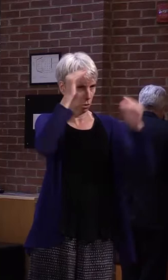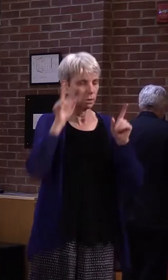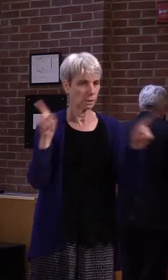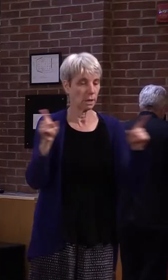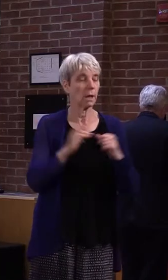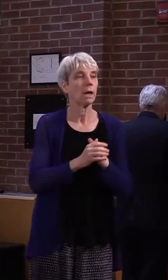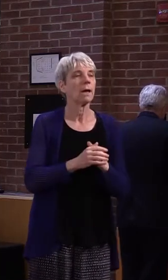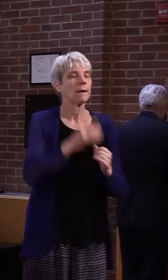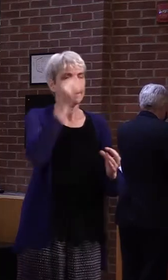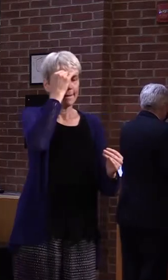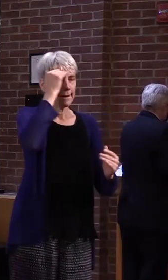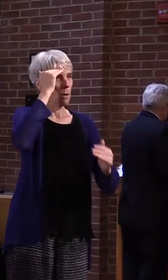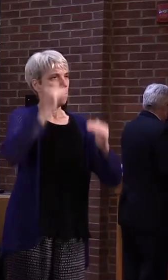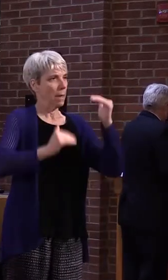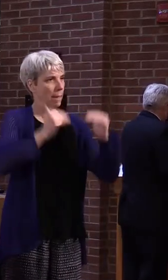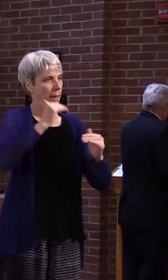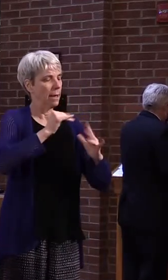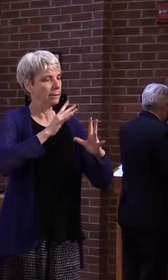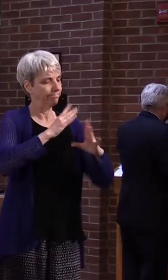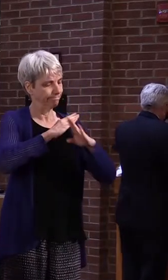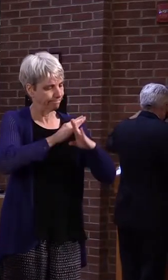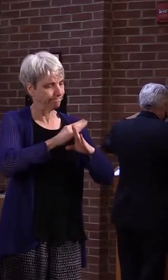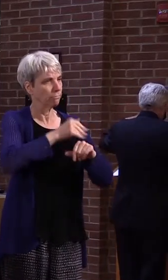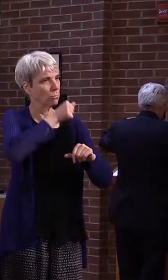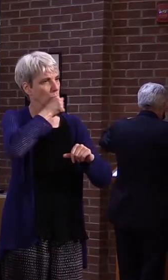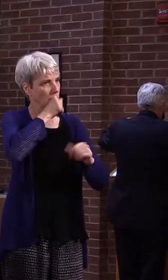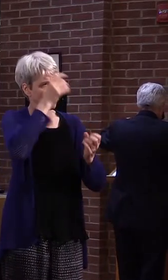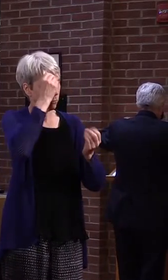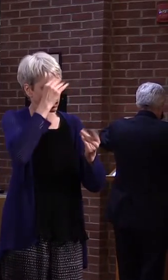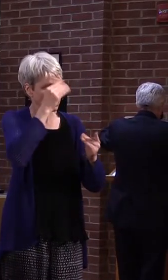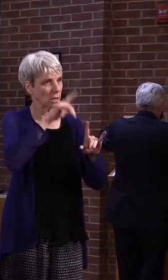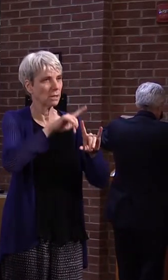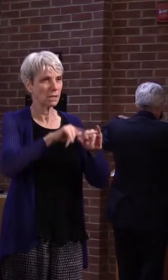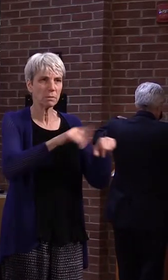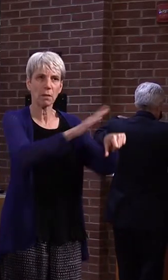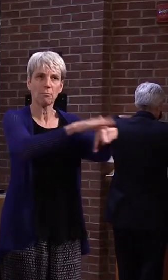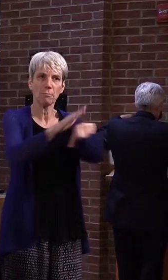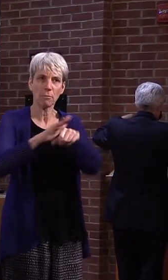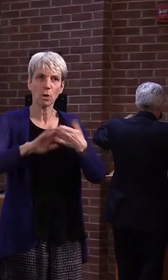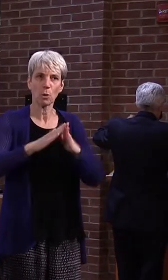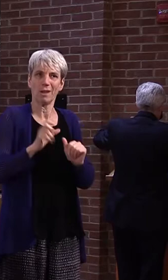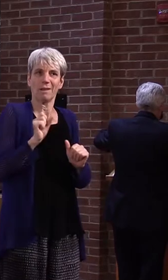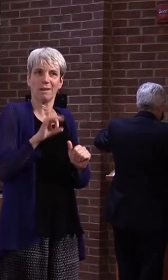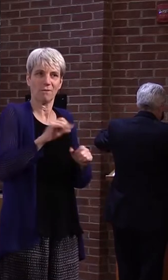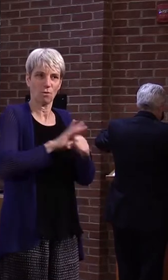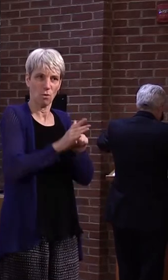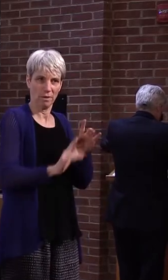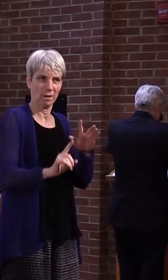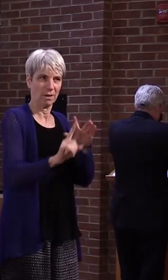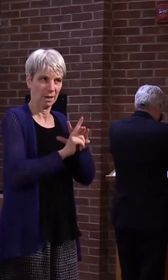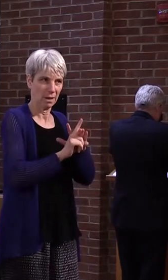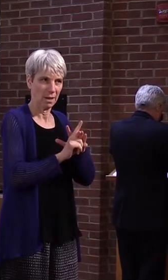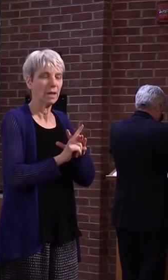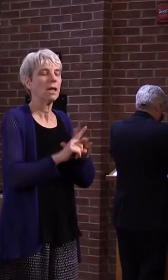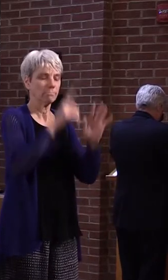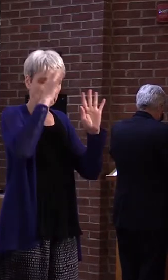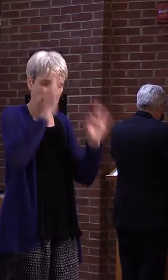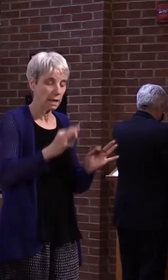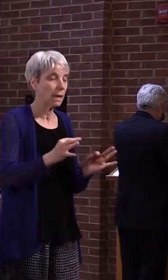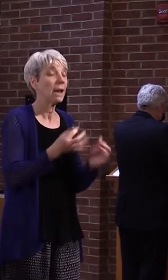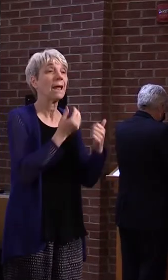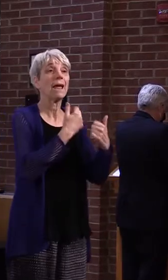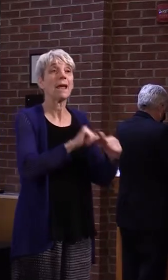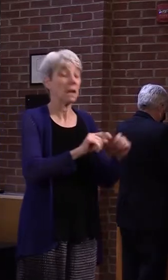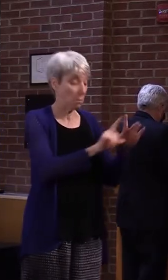number of student and staff cases combined. This means we would not report student cases separately from staff cases and would not report